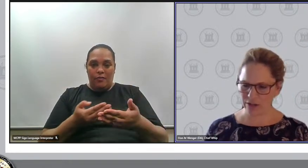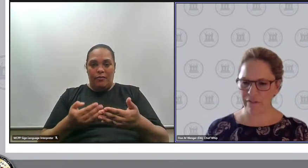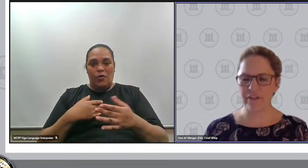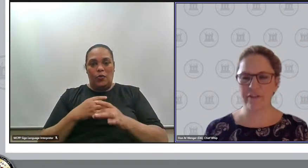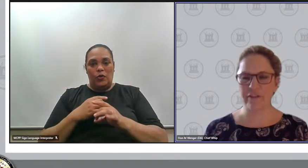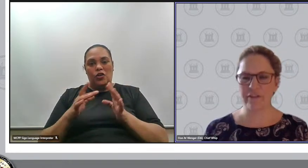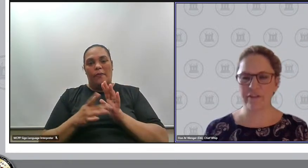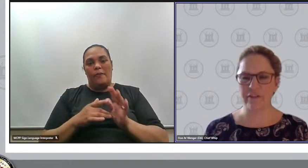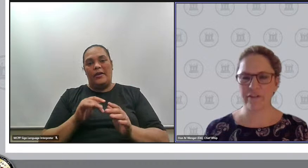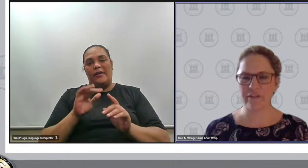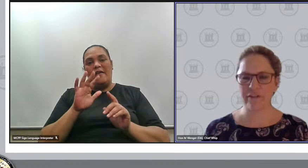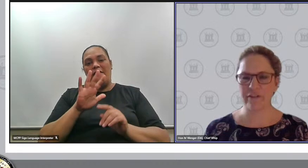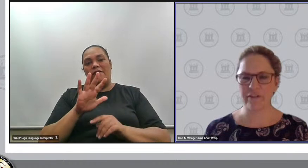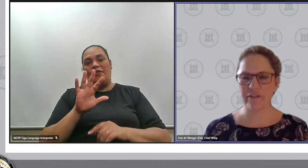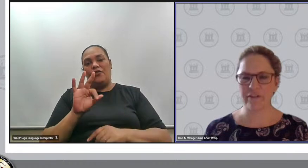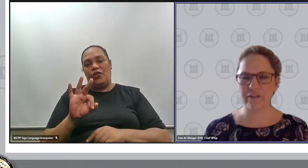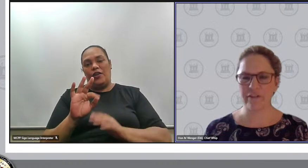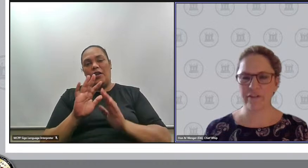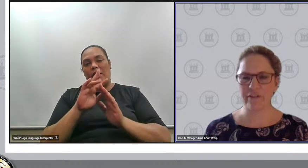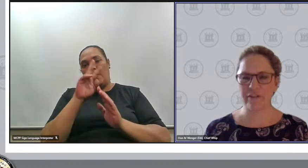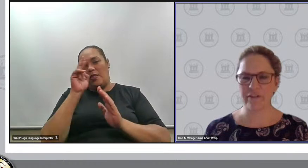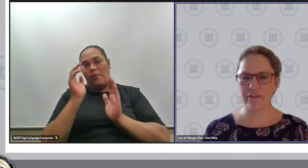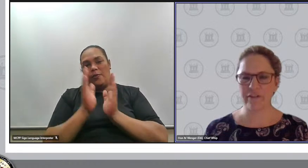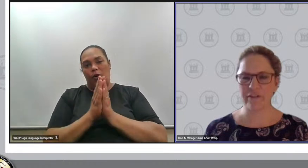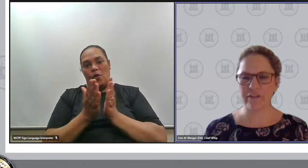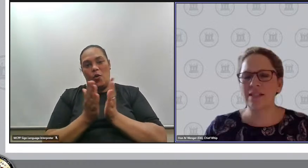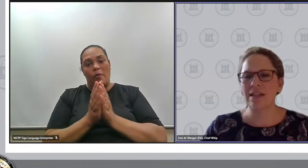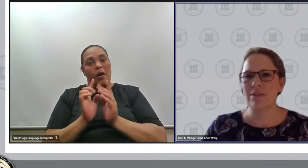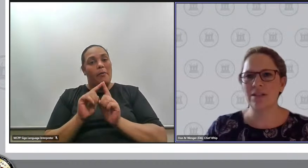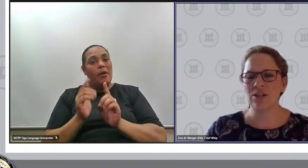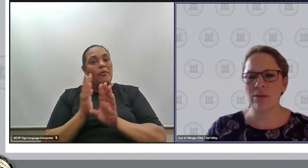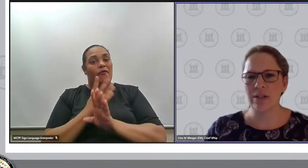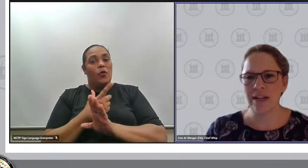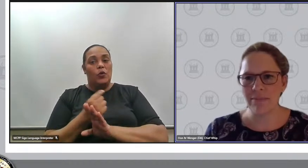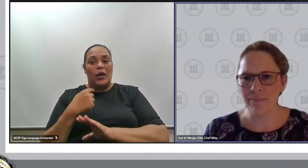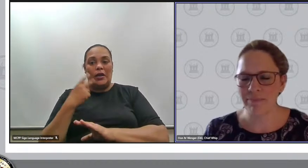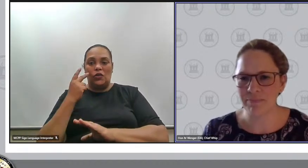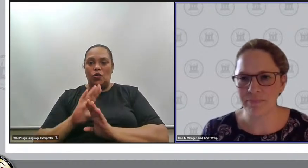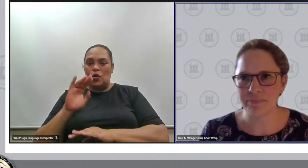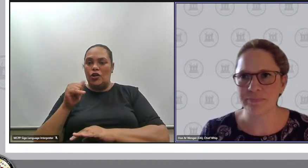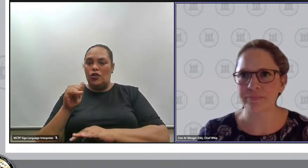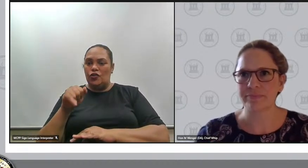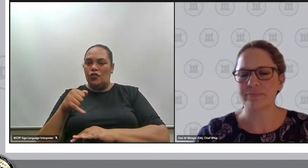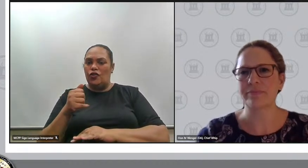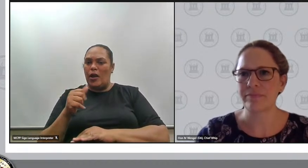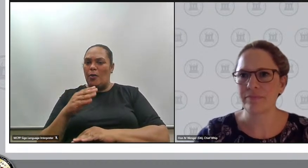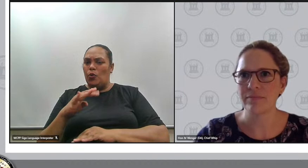on page 53 in the blue book. But before we do, I see Mr. Jawadin.